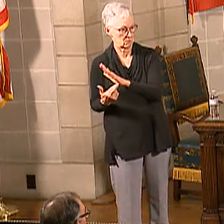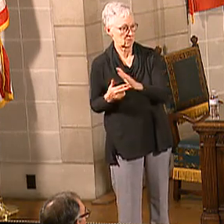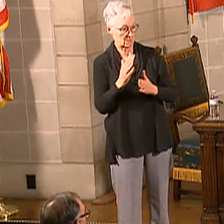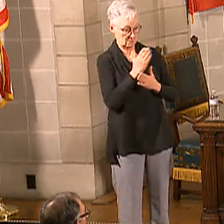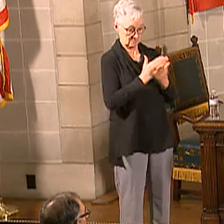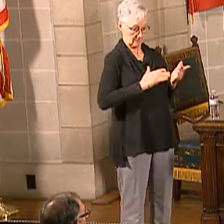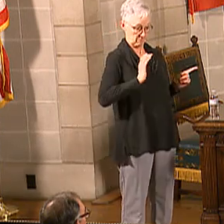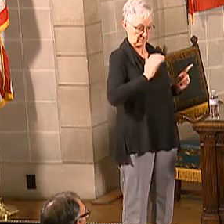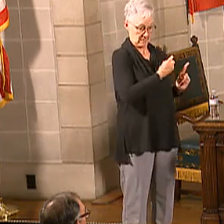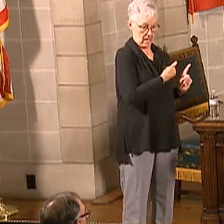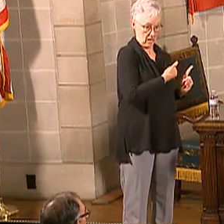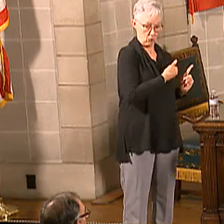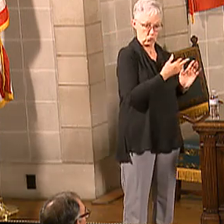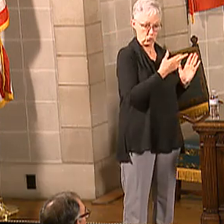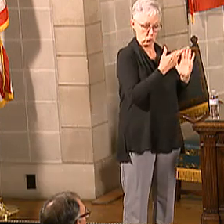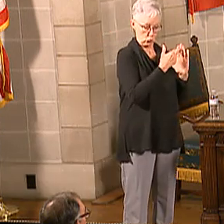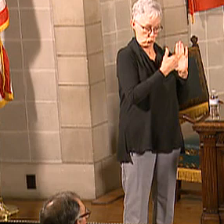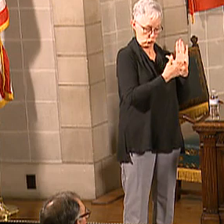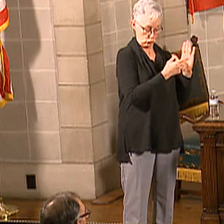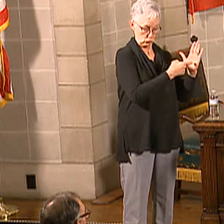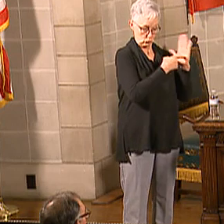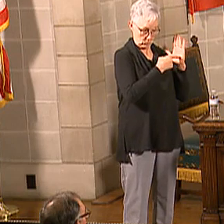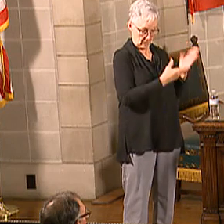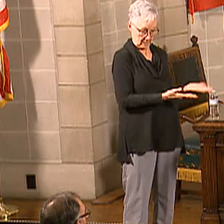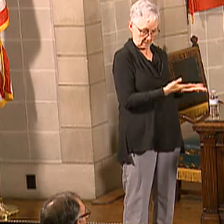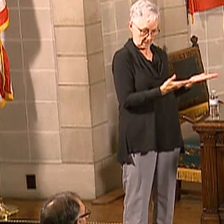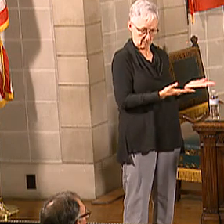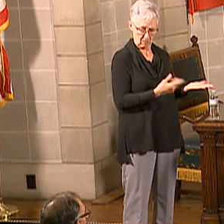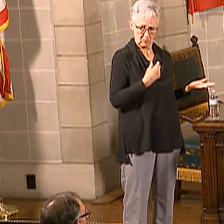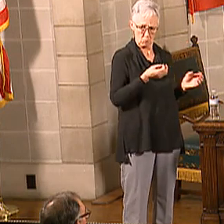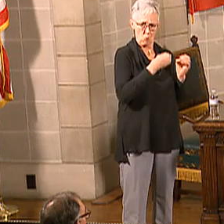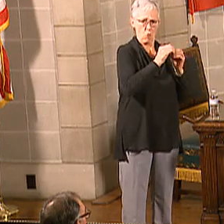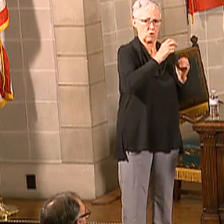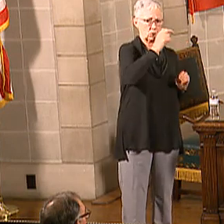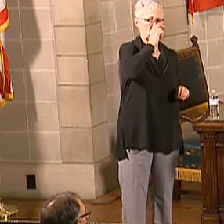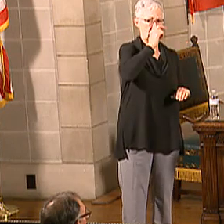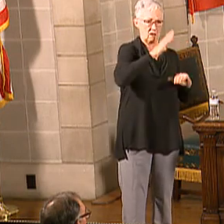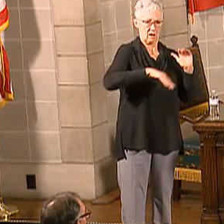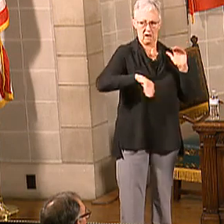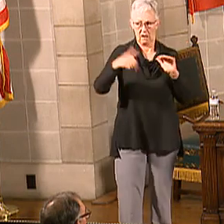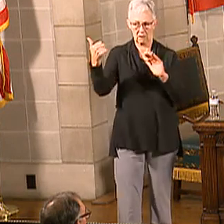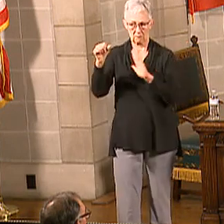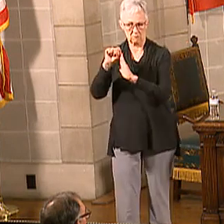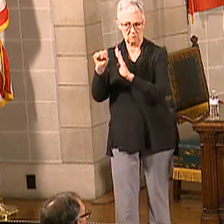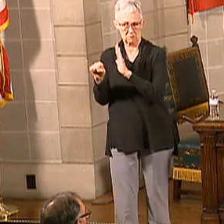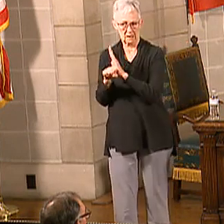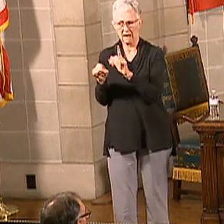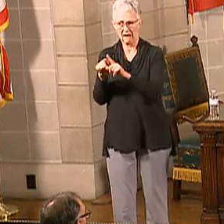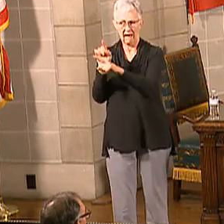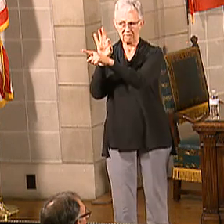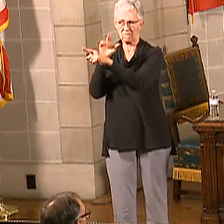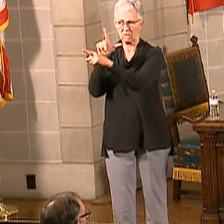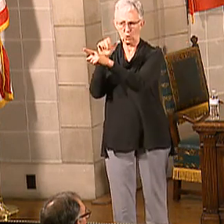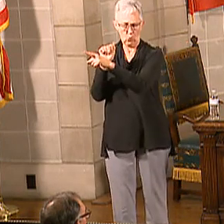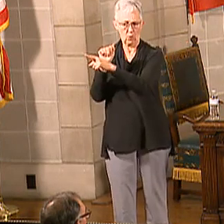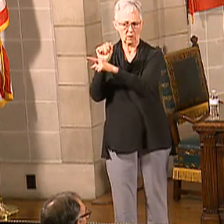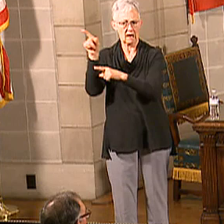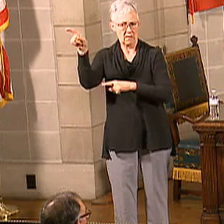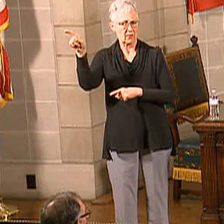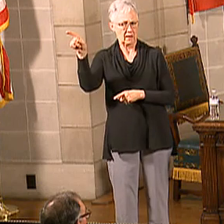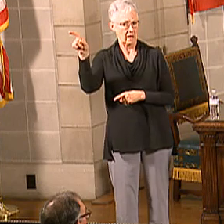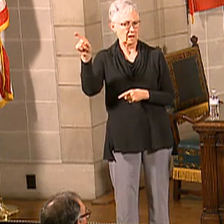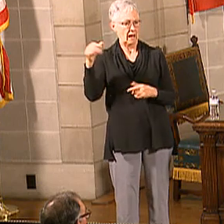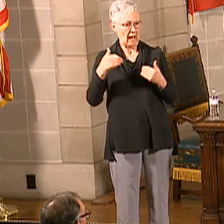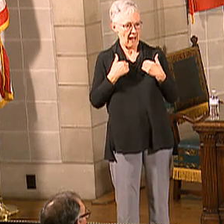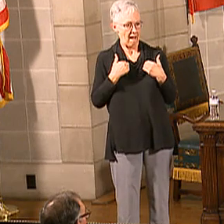shelter-in-place orders. For example, Florida and the religious services. And so we don't have a shelter-in-place as part of our